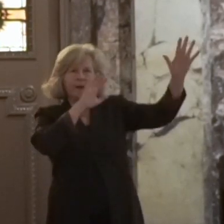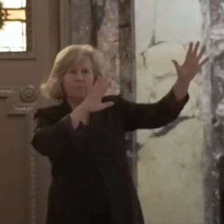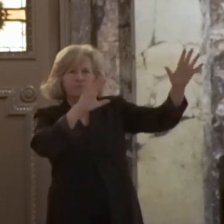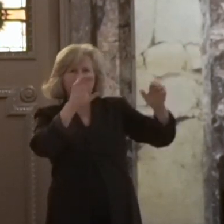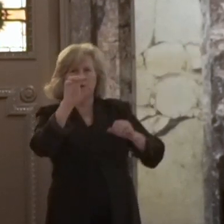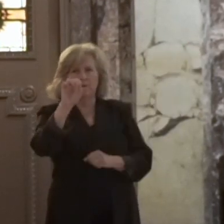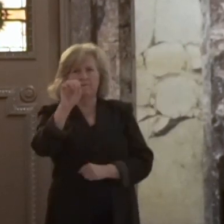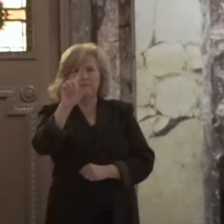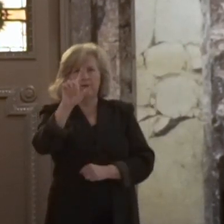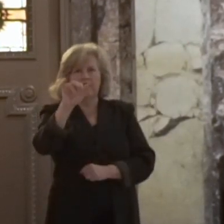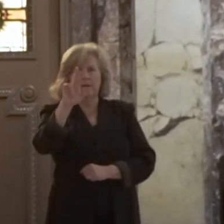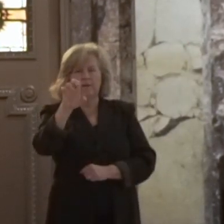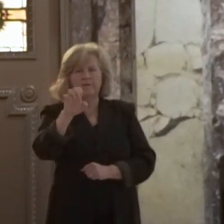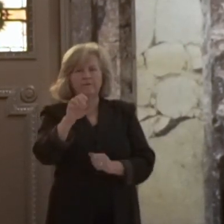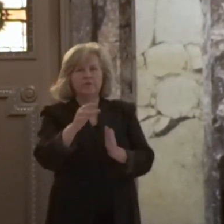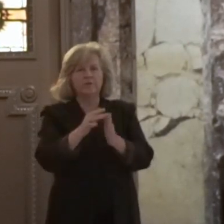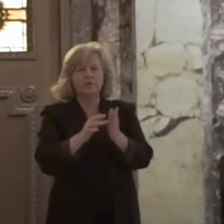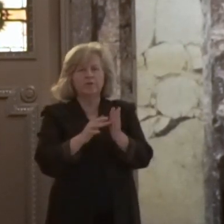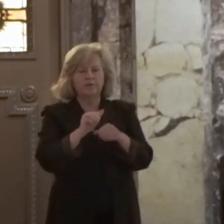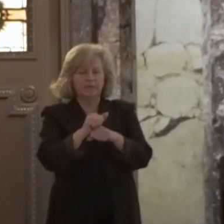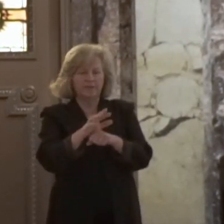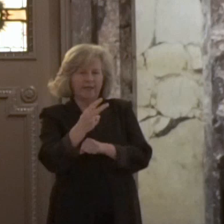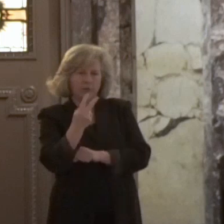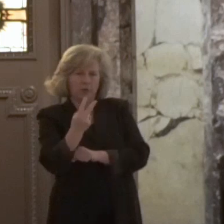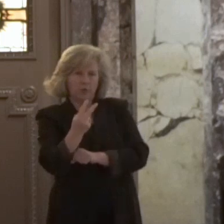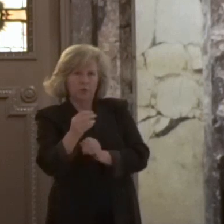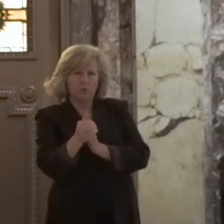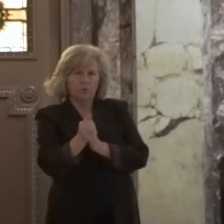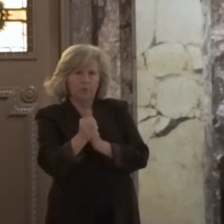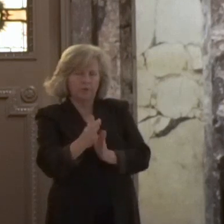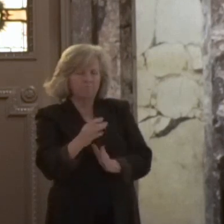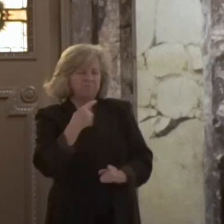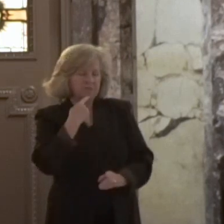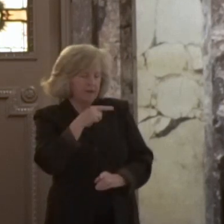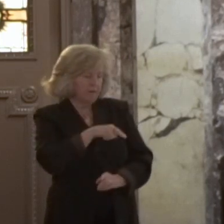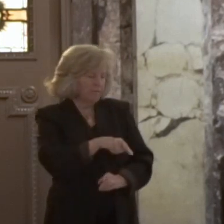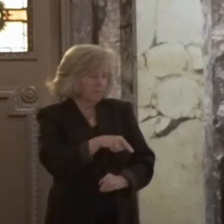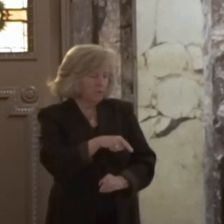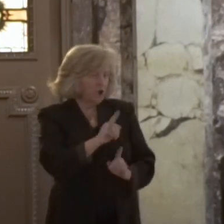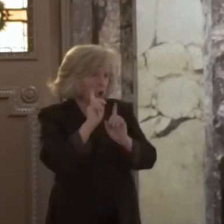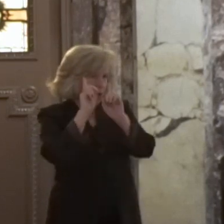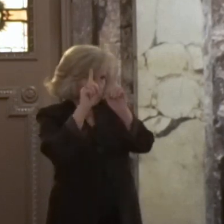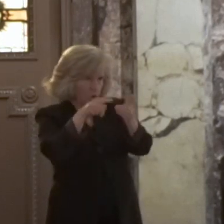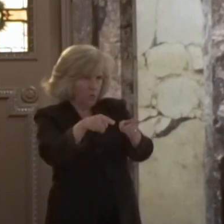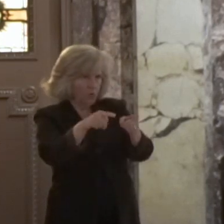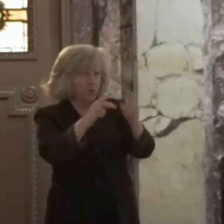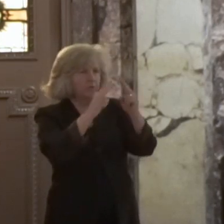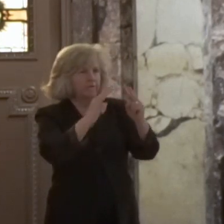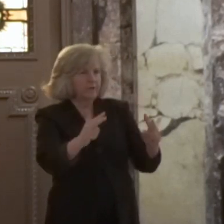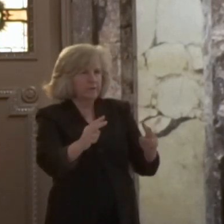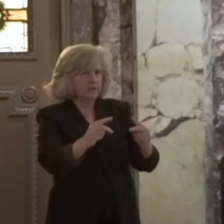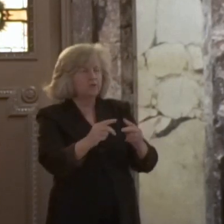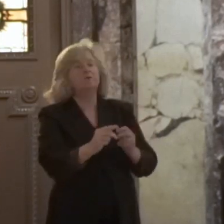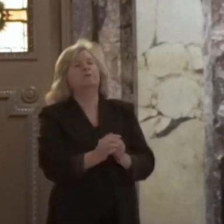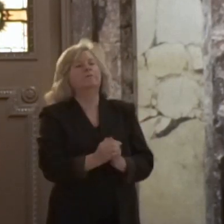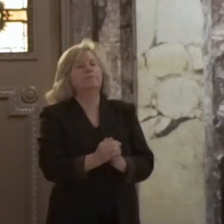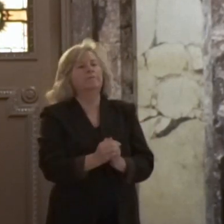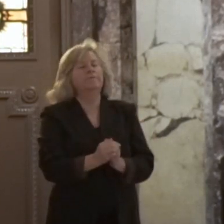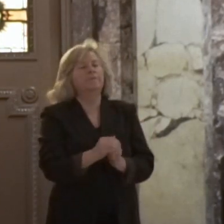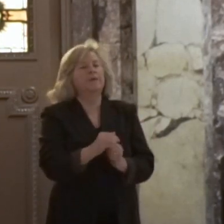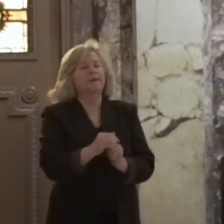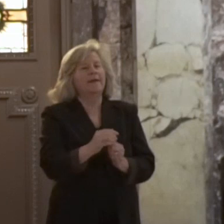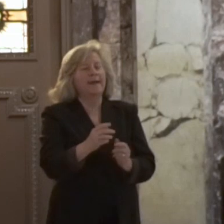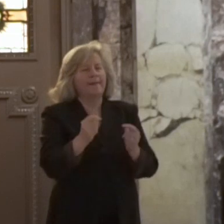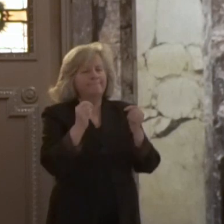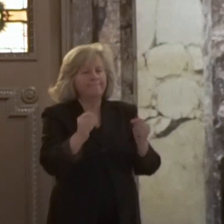Olives, Jesus sent two disciples, saying to them, "Go into the village opposite you,